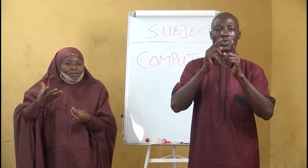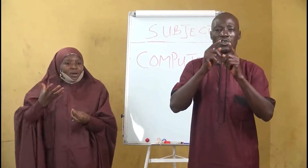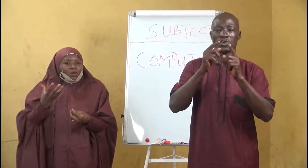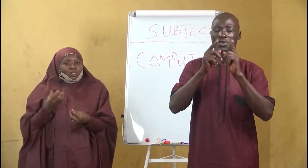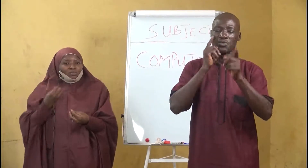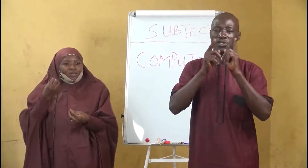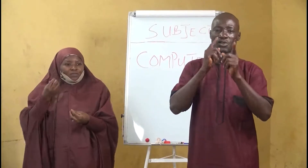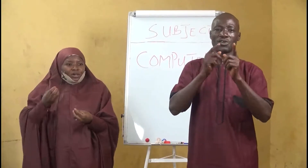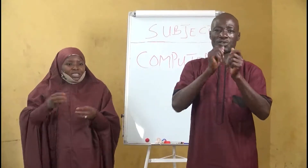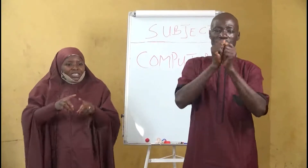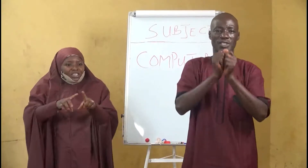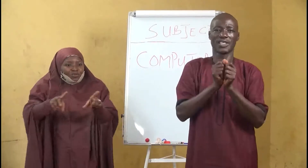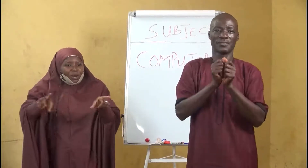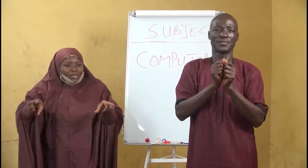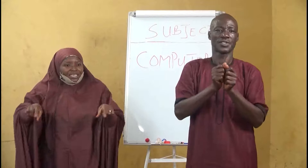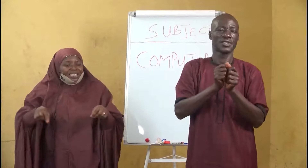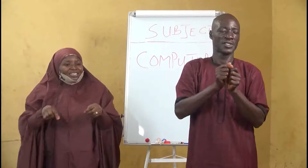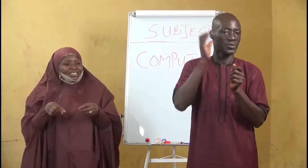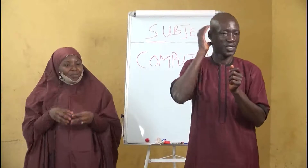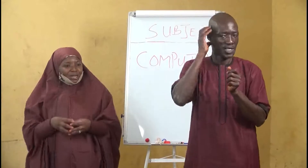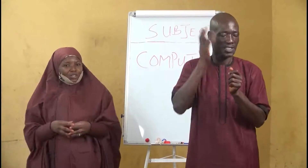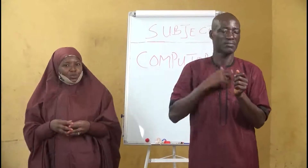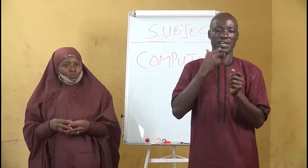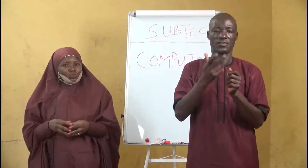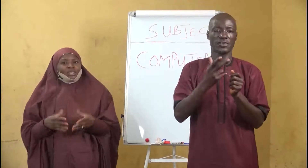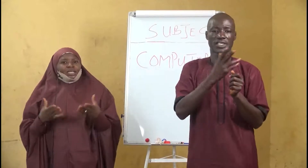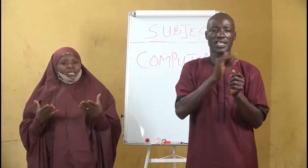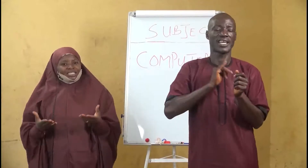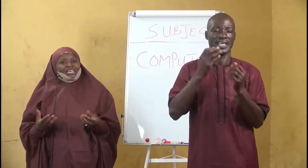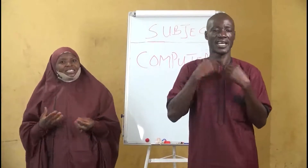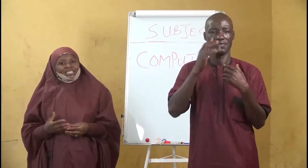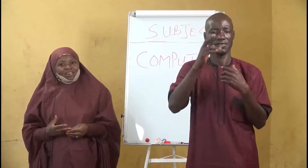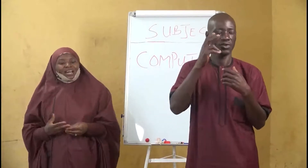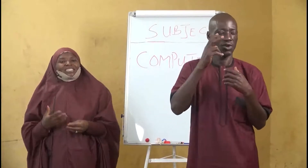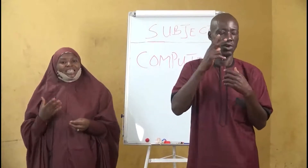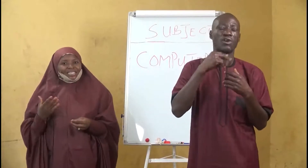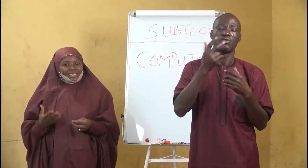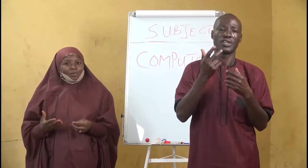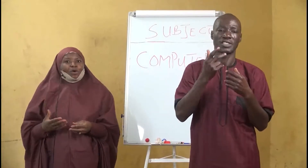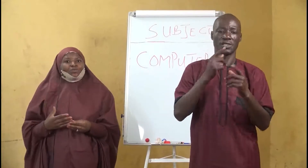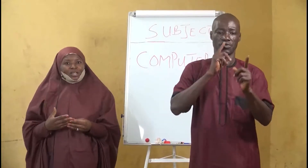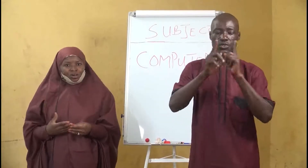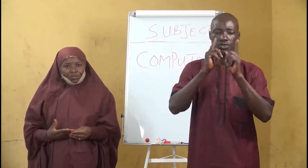my what? My voice as if we are meeting in the same classroom. This can serve as an example of